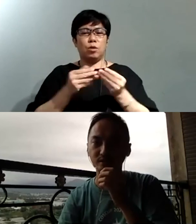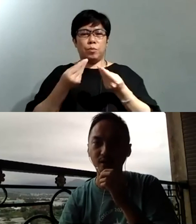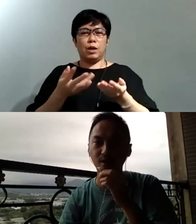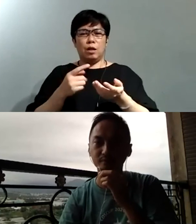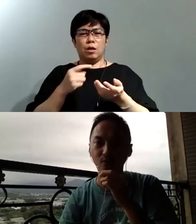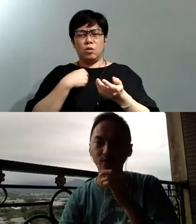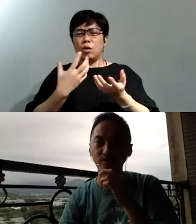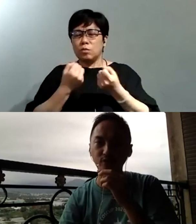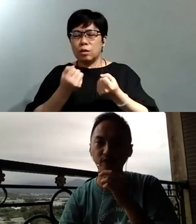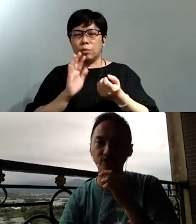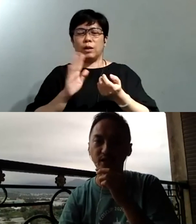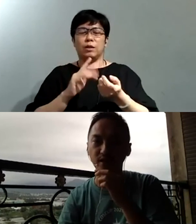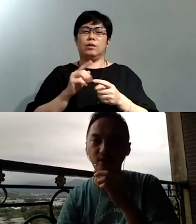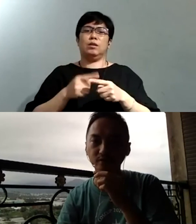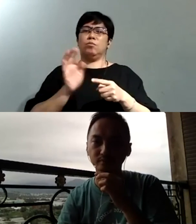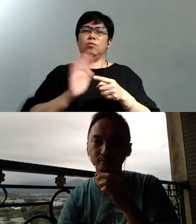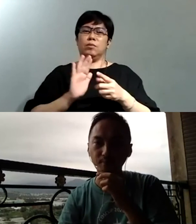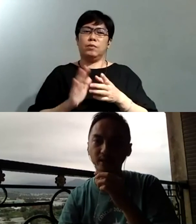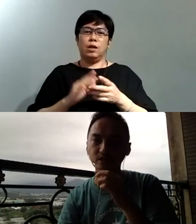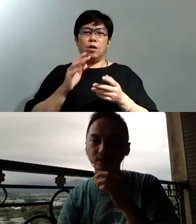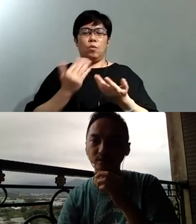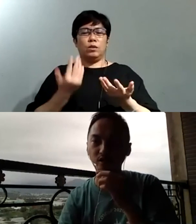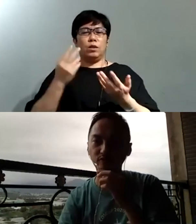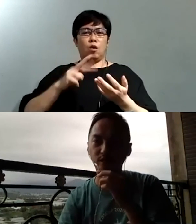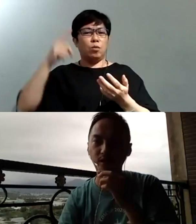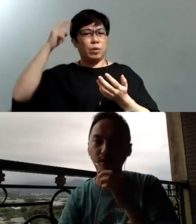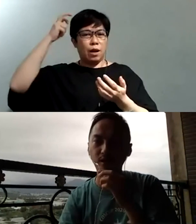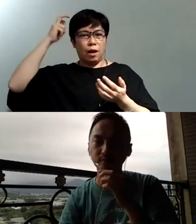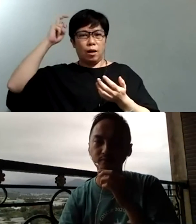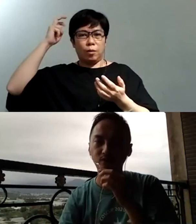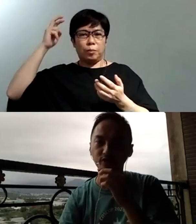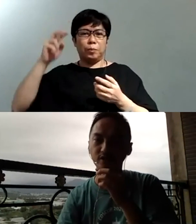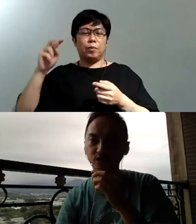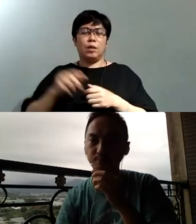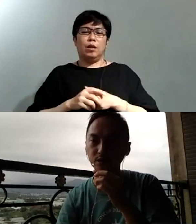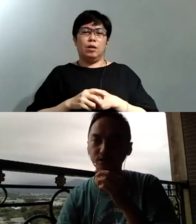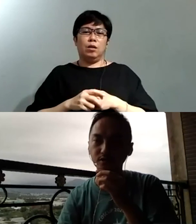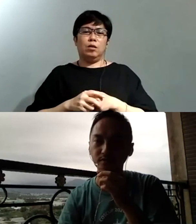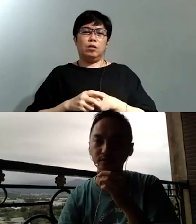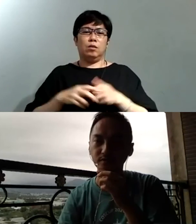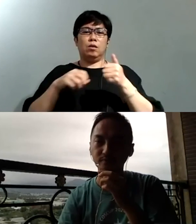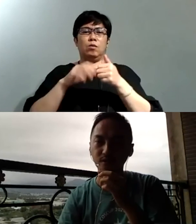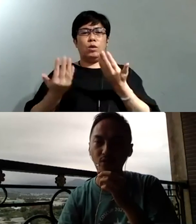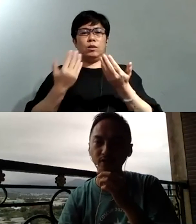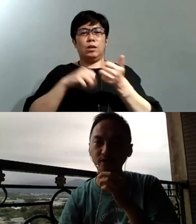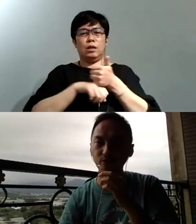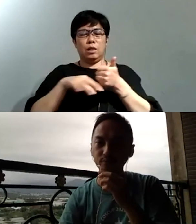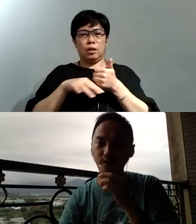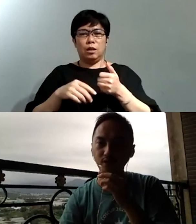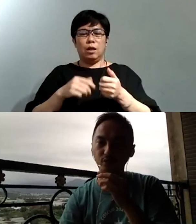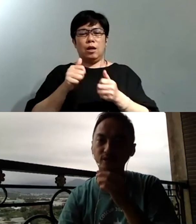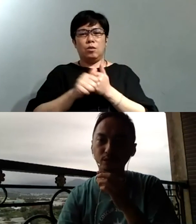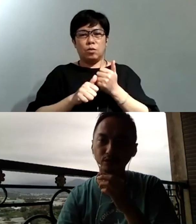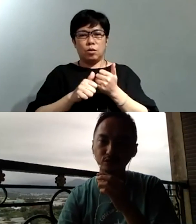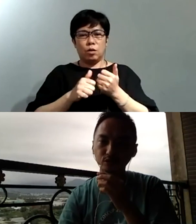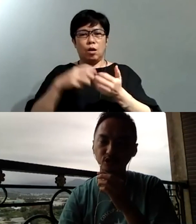mindset, what if we have say on the mechanism of content distribution? What if I can